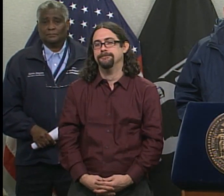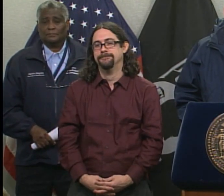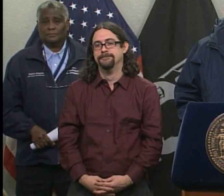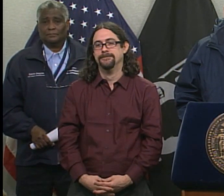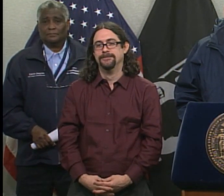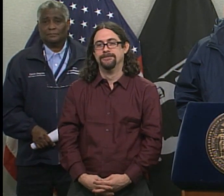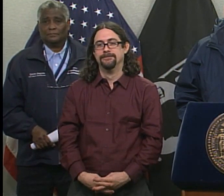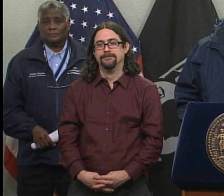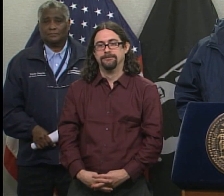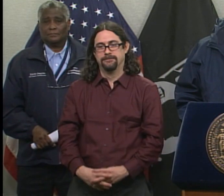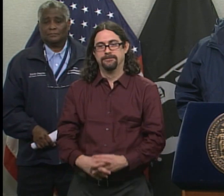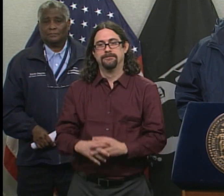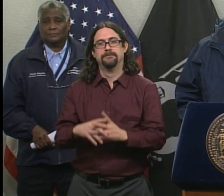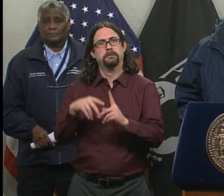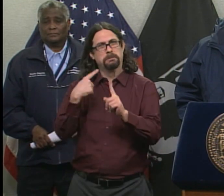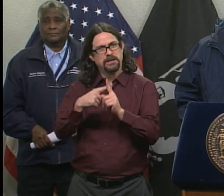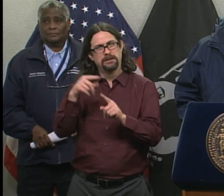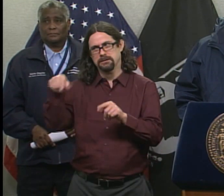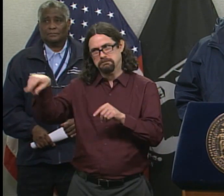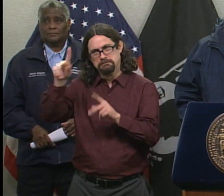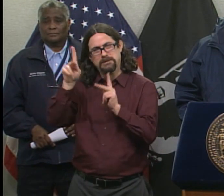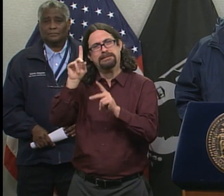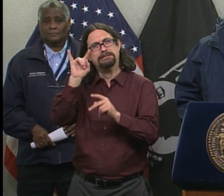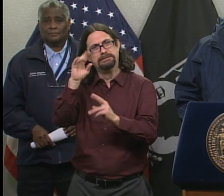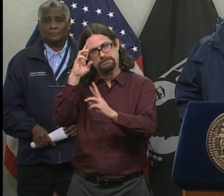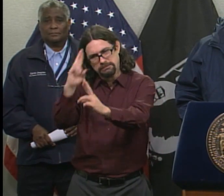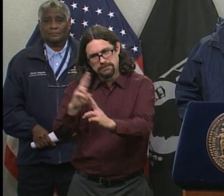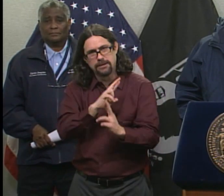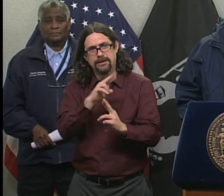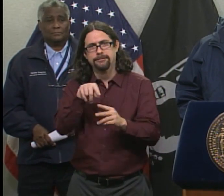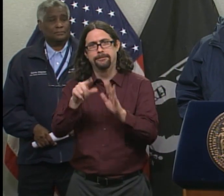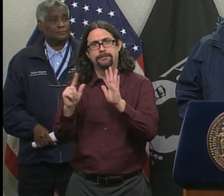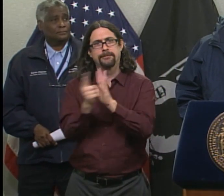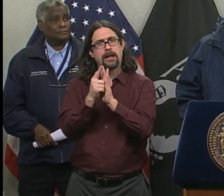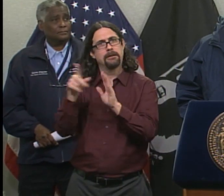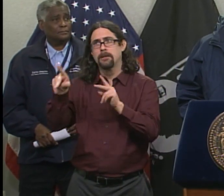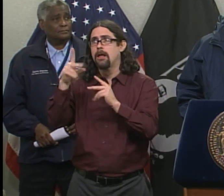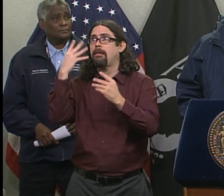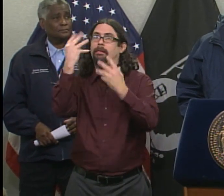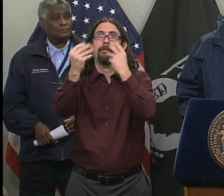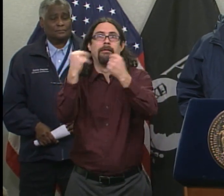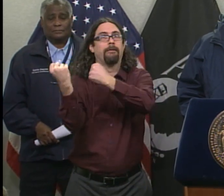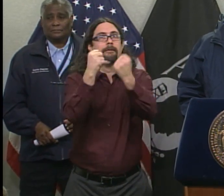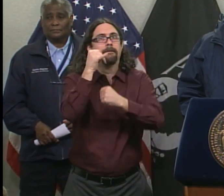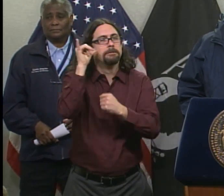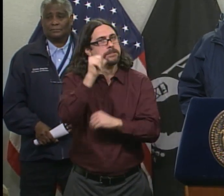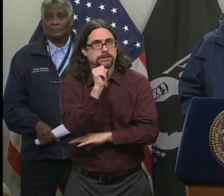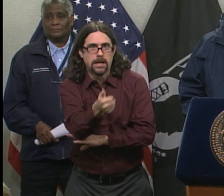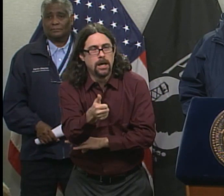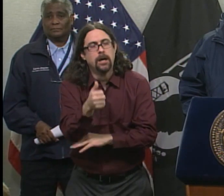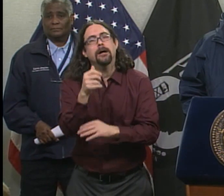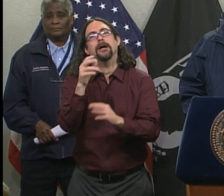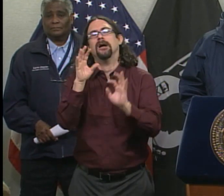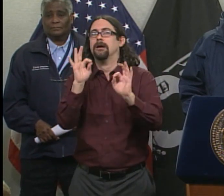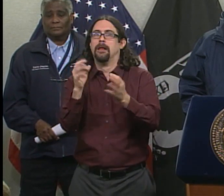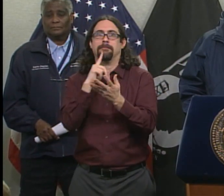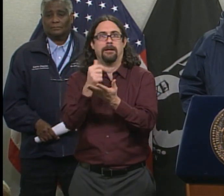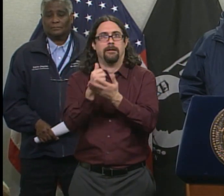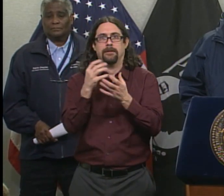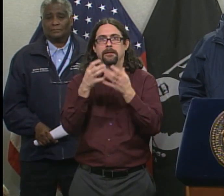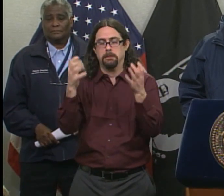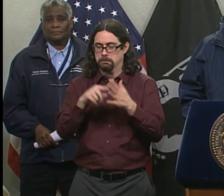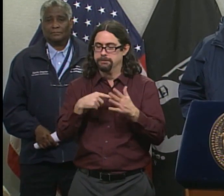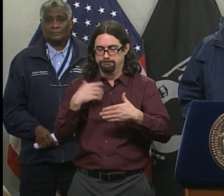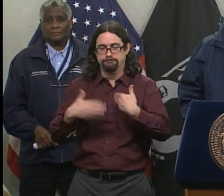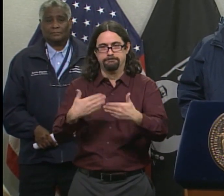job, we will be up and running with school tomorrow. So I'm sorry to my younger constituents that their dream will not come true this time. But